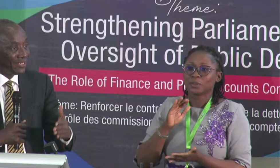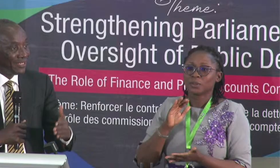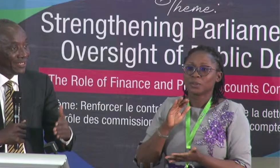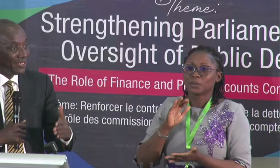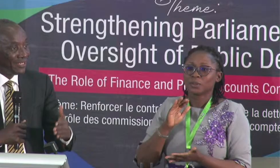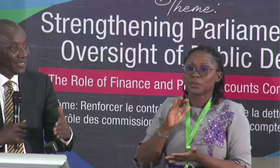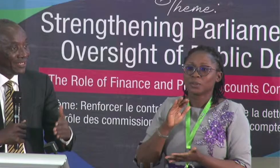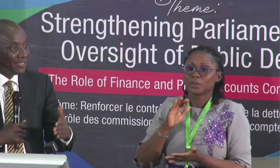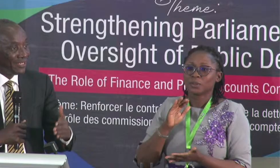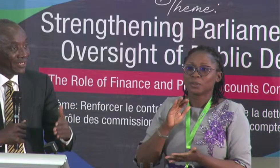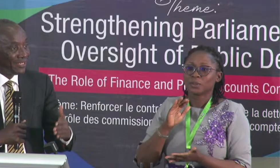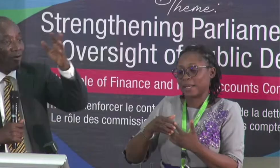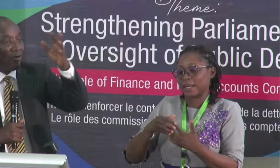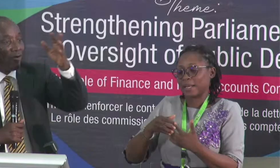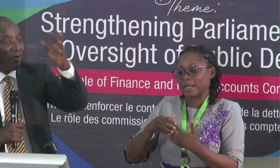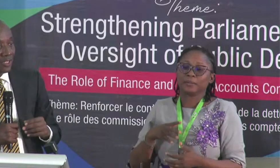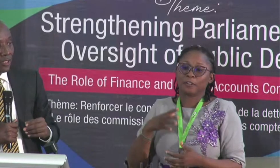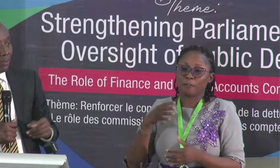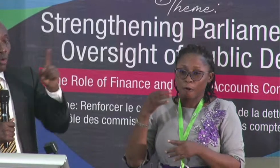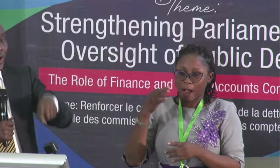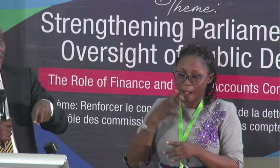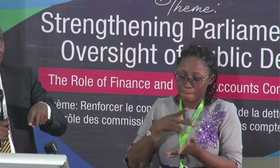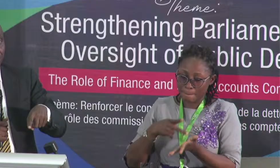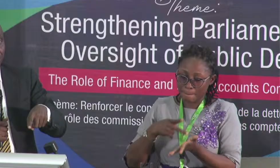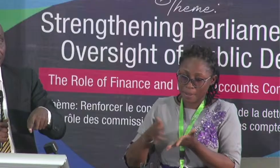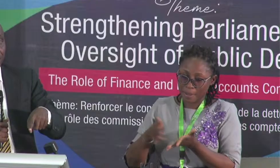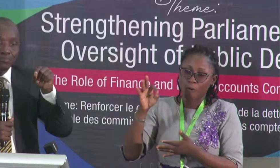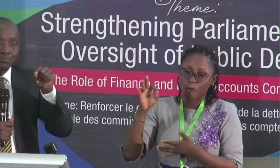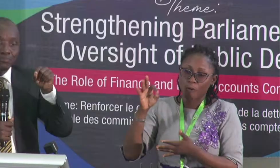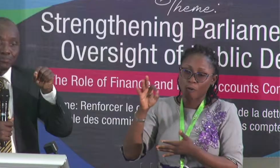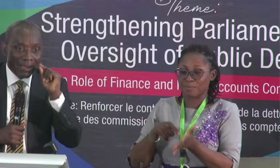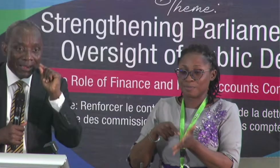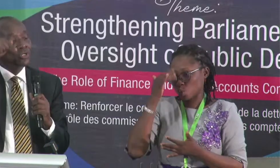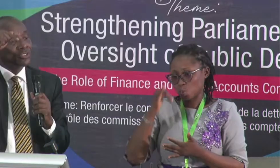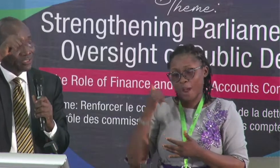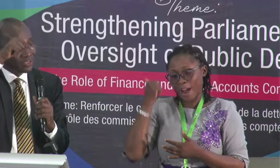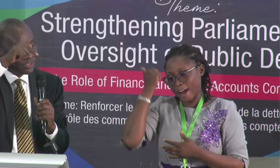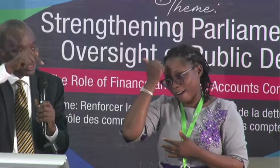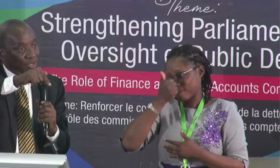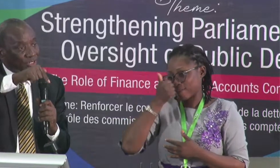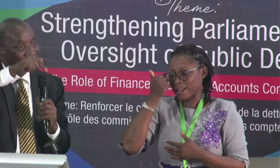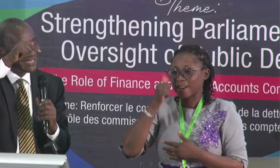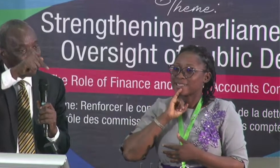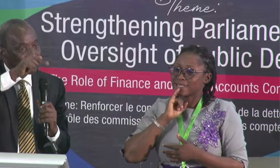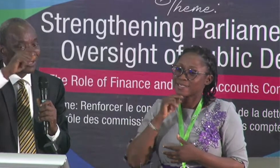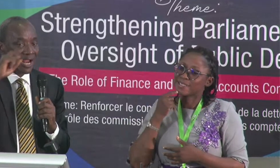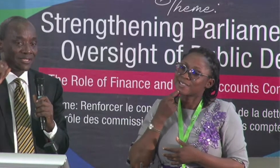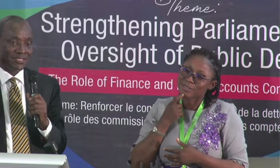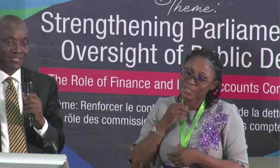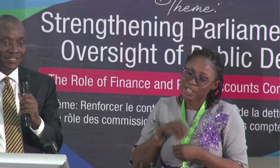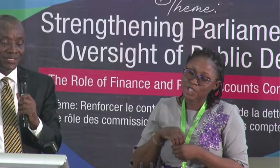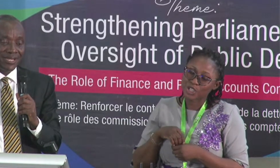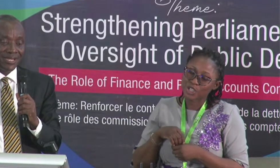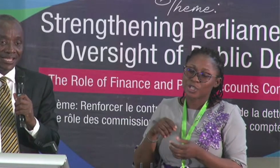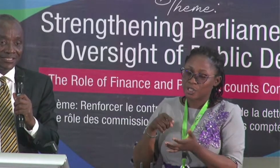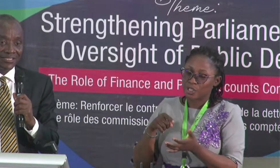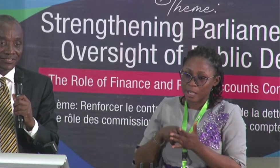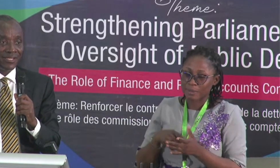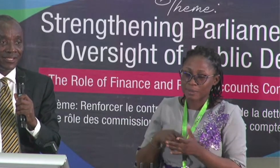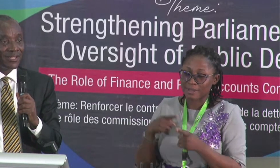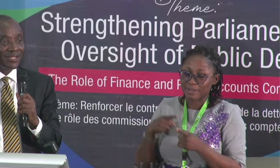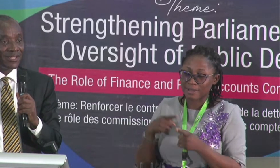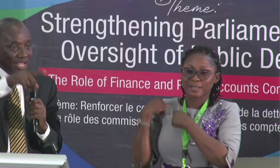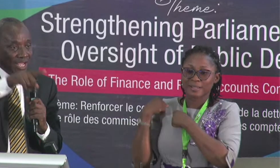from abundance, you pay off. But we are the serious debt crisis in the